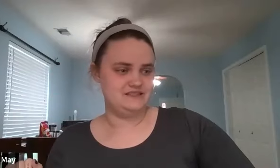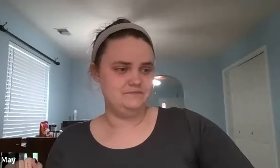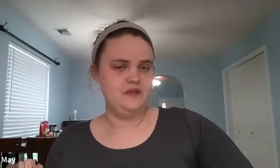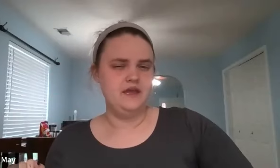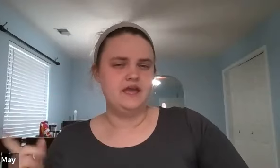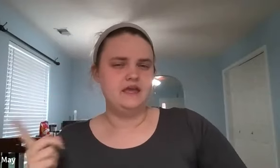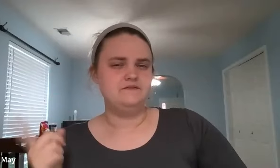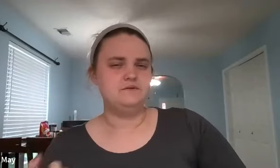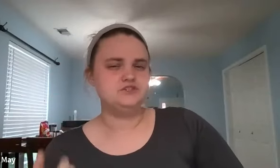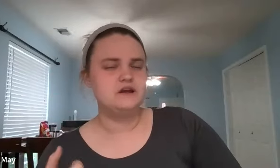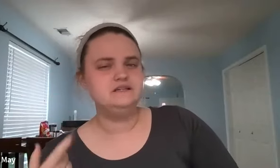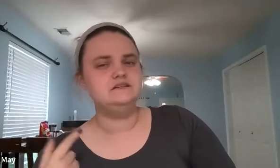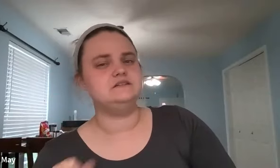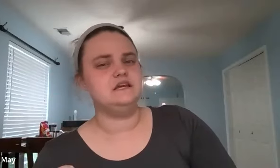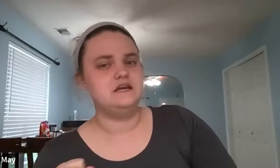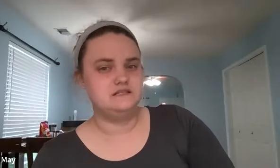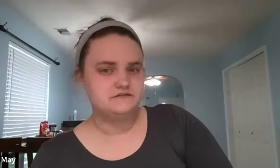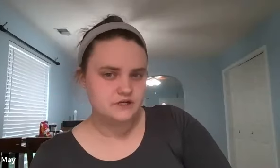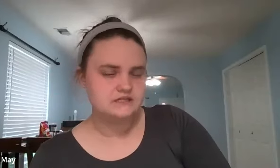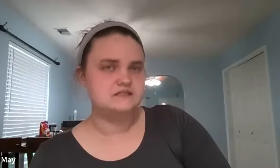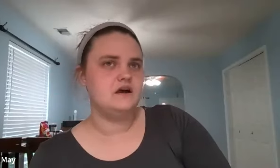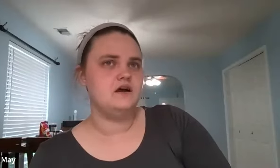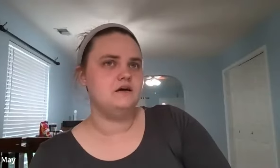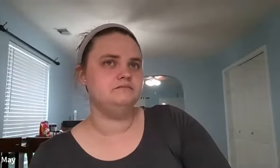pasta. If you were trying to say a difference,